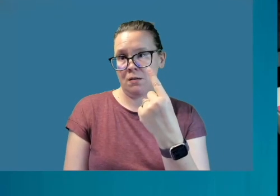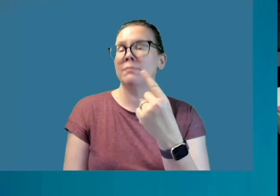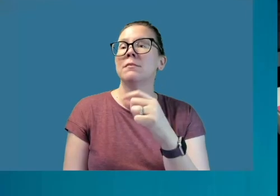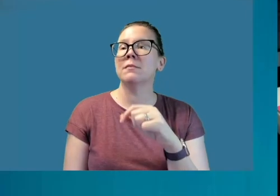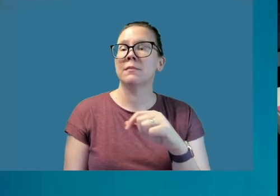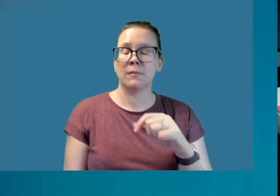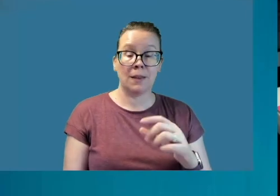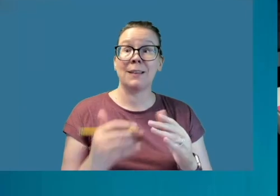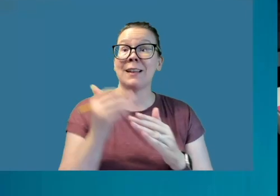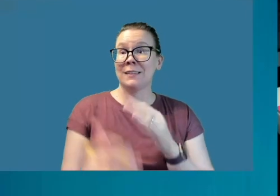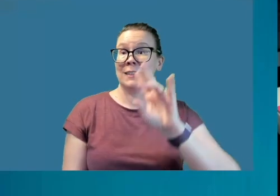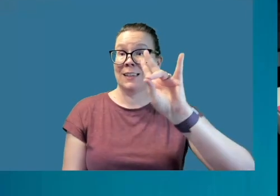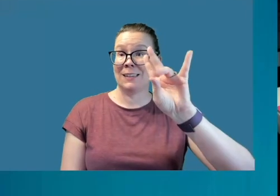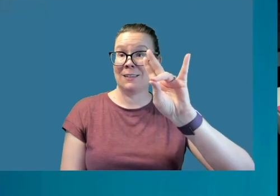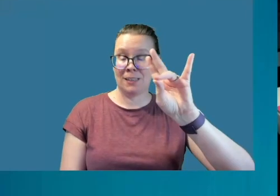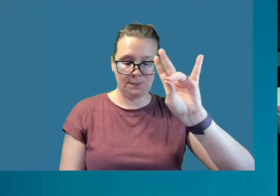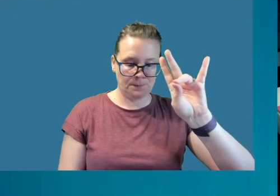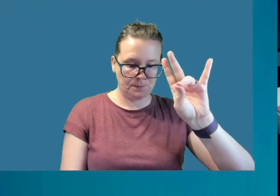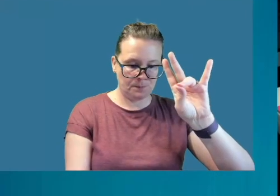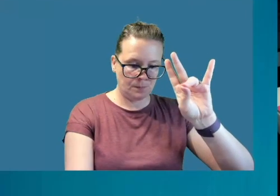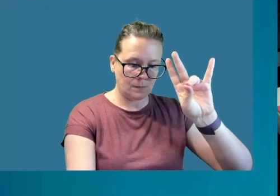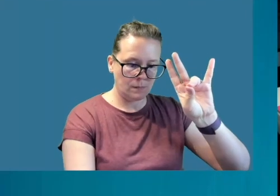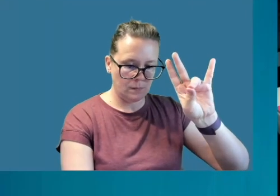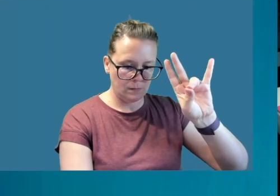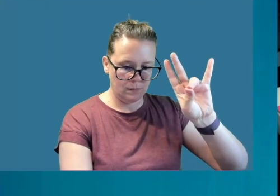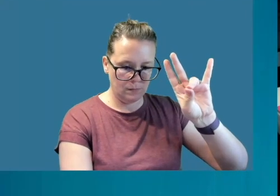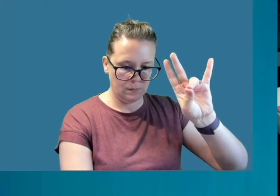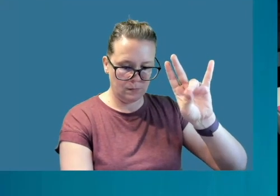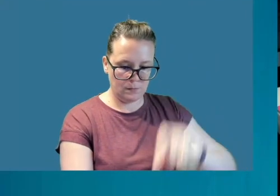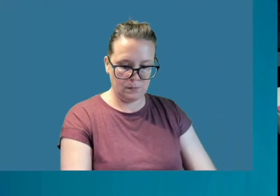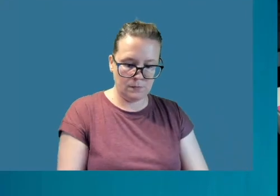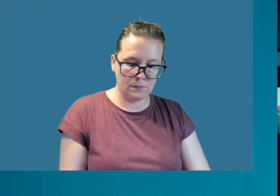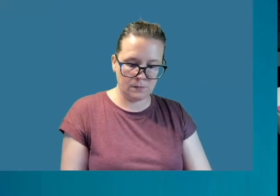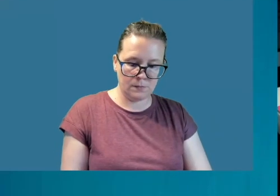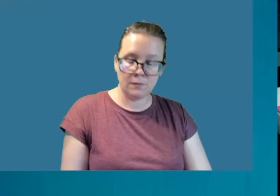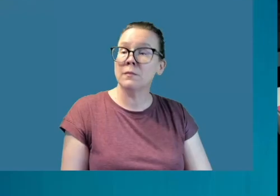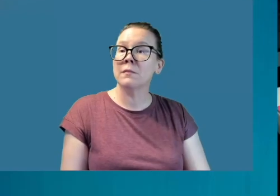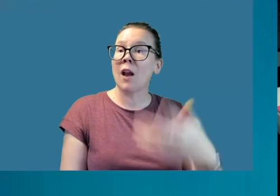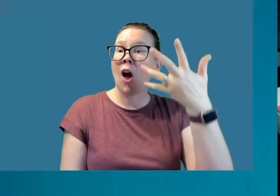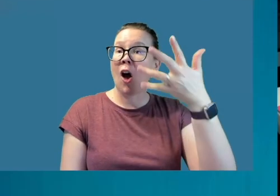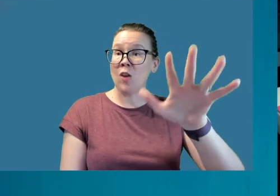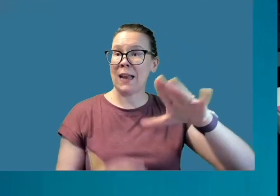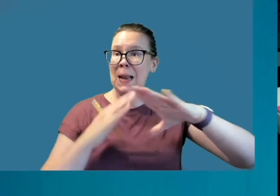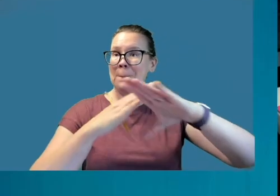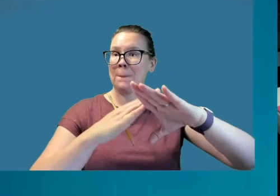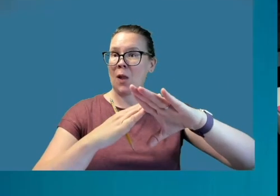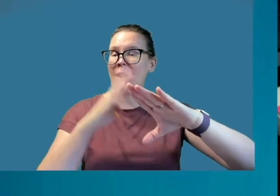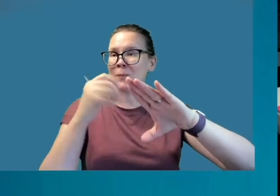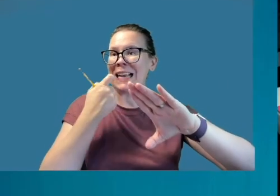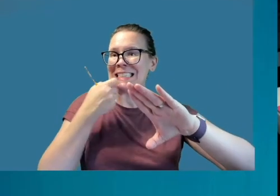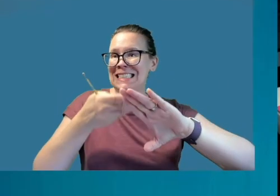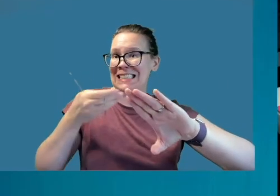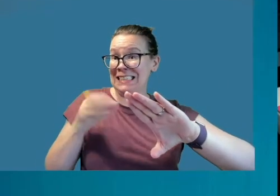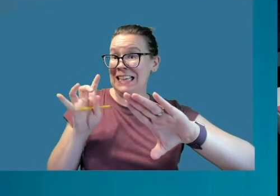the side that is not blocked by another pencil line. And for number 7, again, one side is already